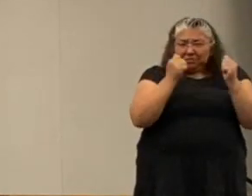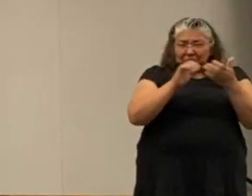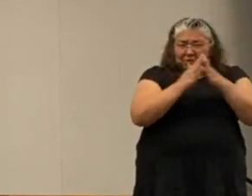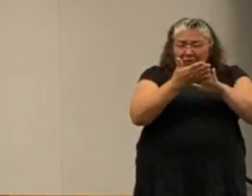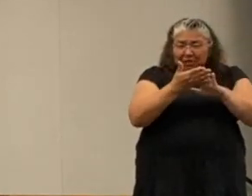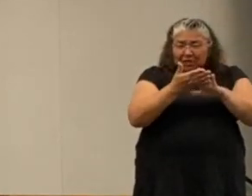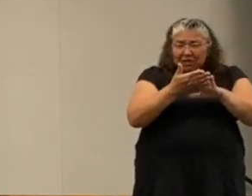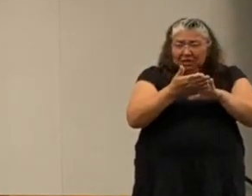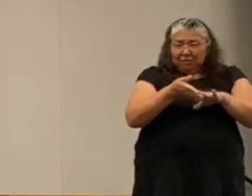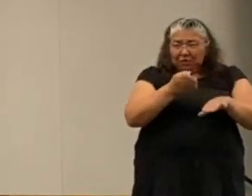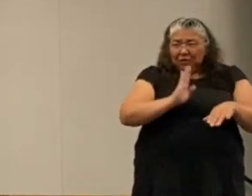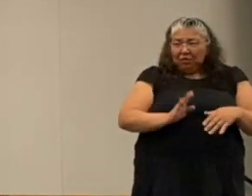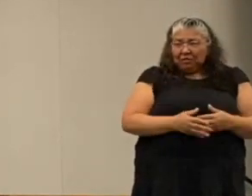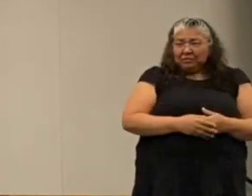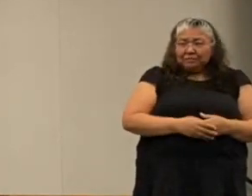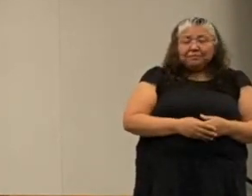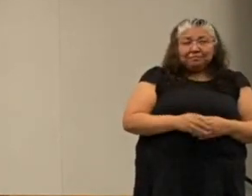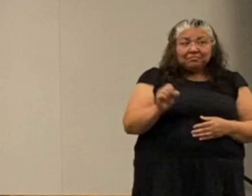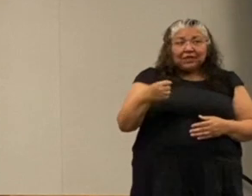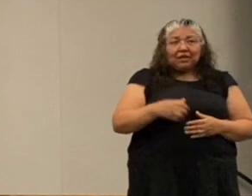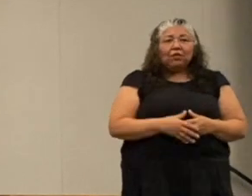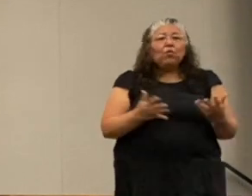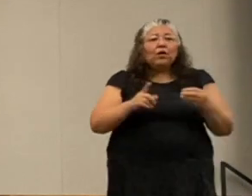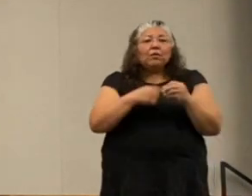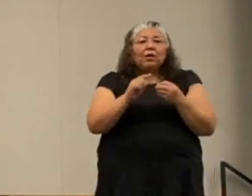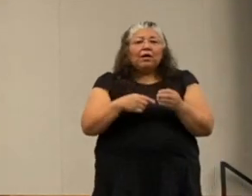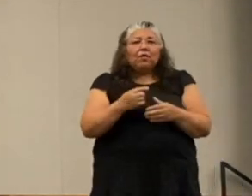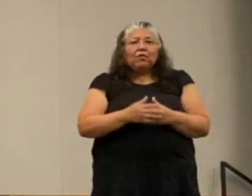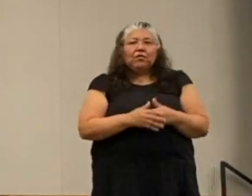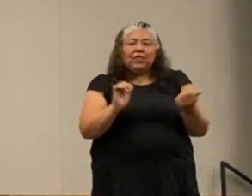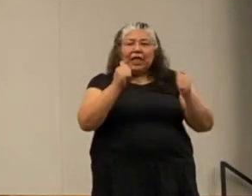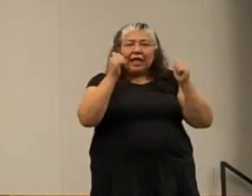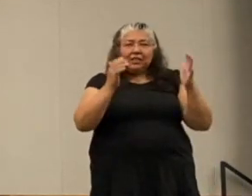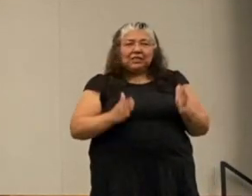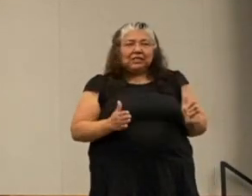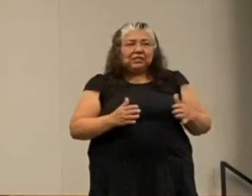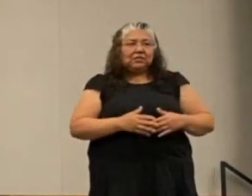become a god? Yeah. Yeah? What about the athletes?